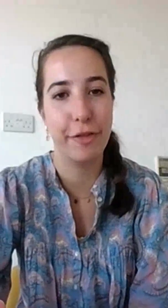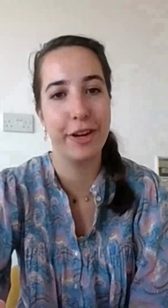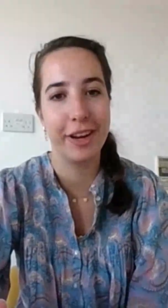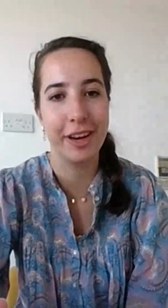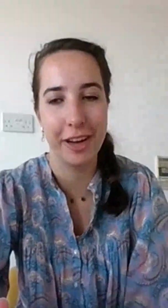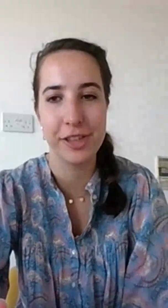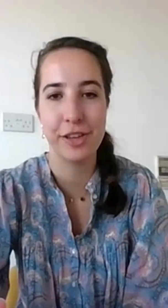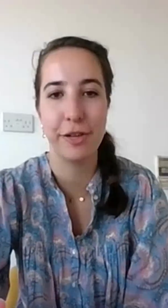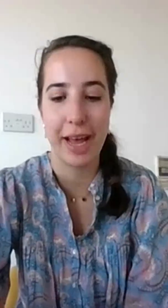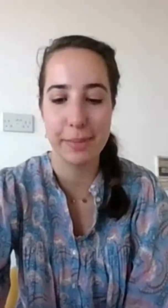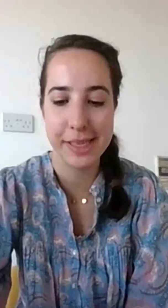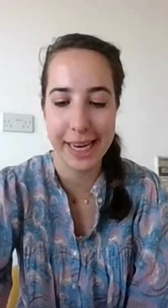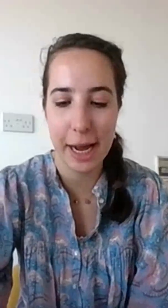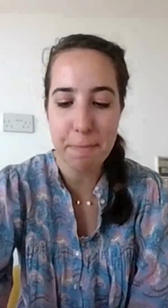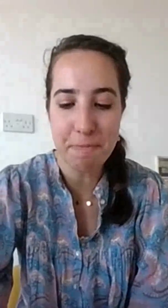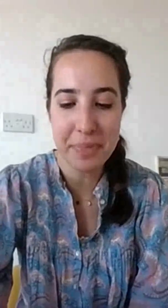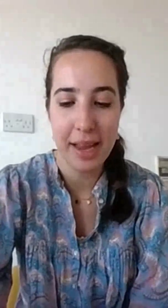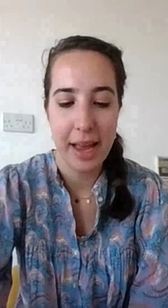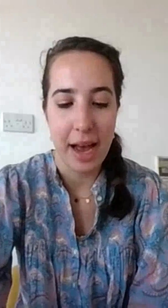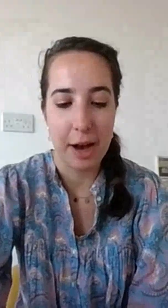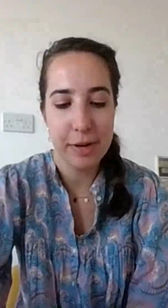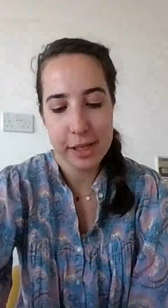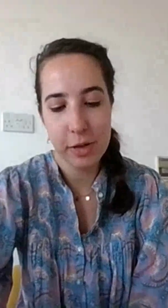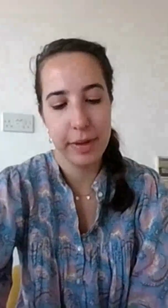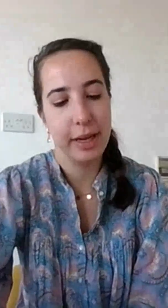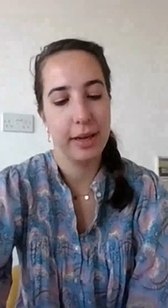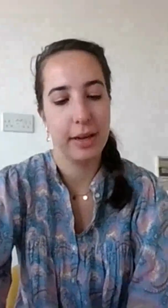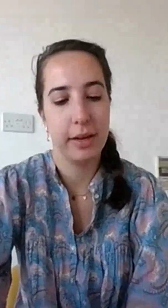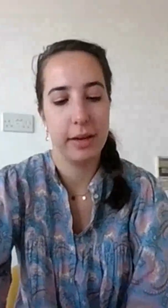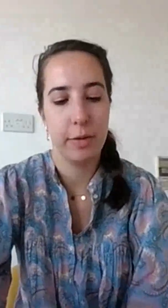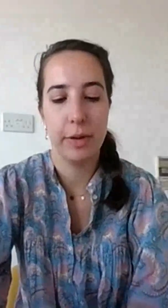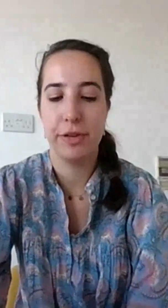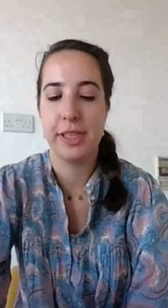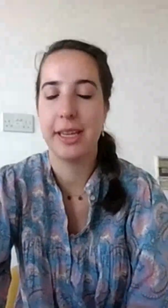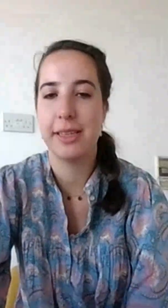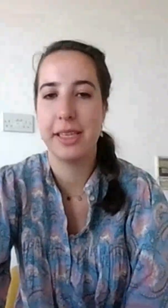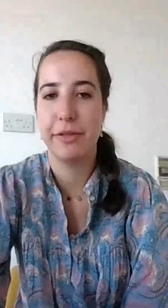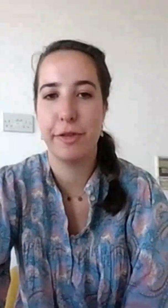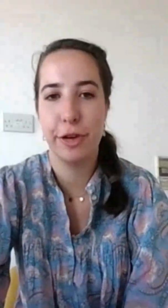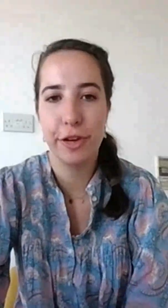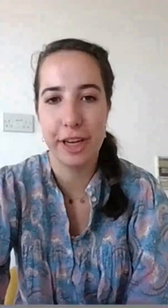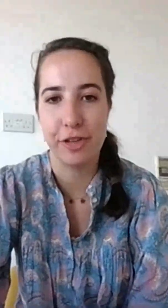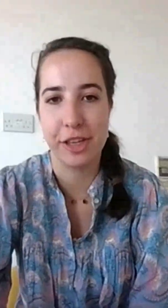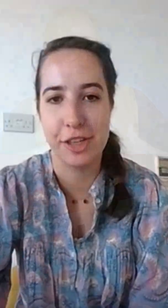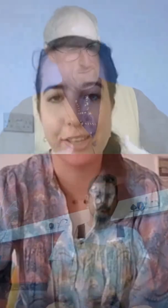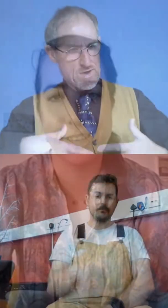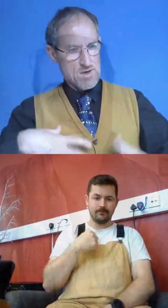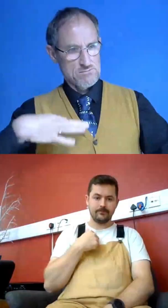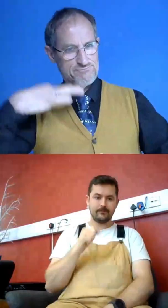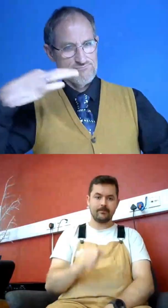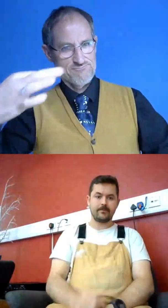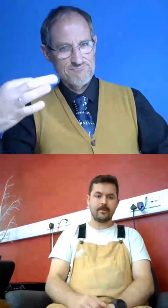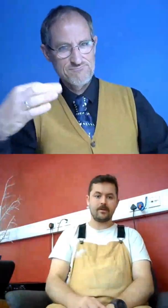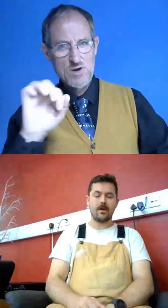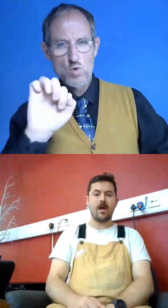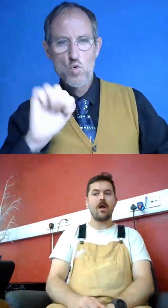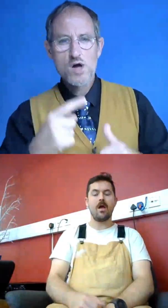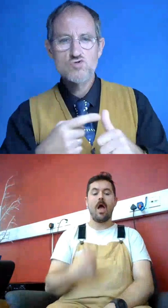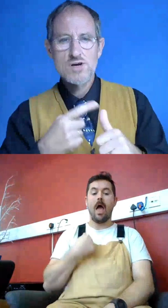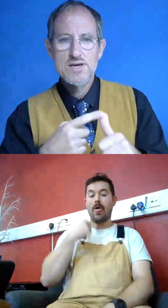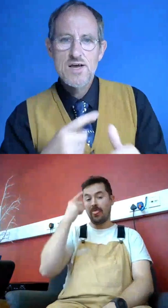representative for the cluster of Amsterdam. How is to be a representative for your attraction?